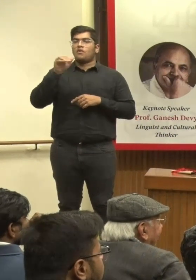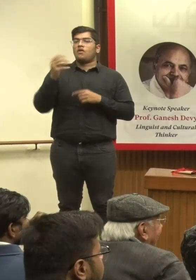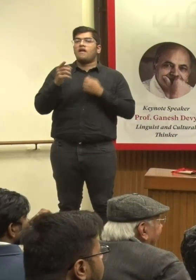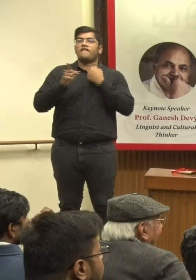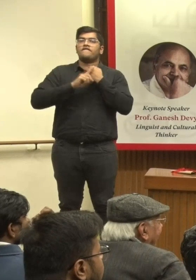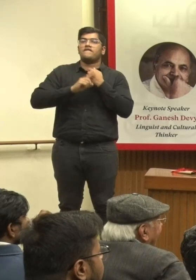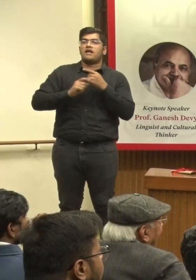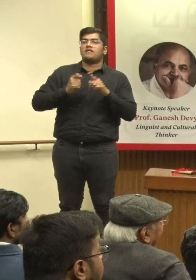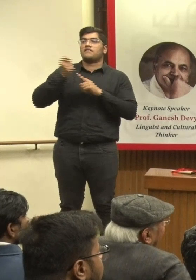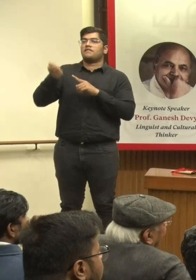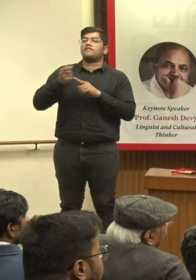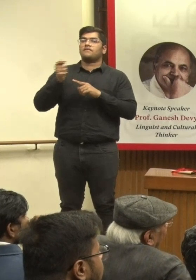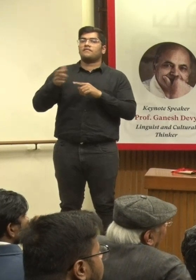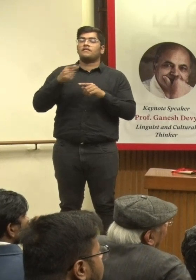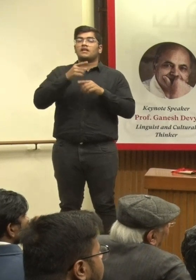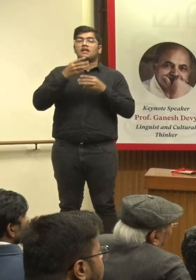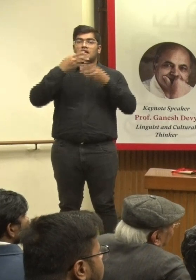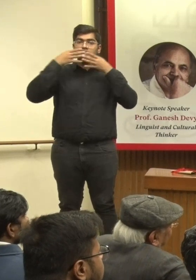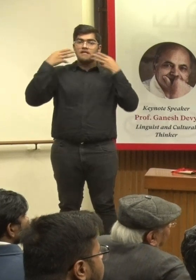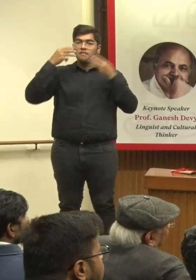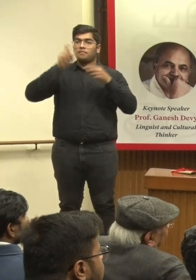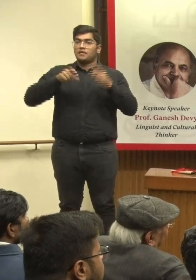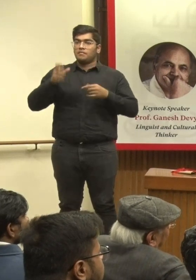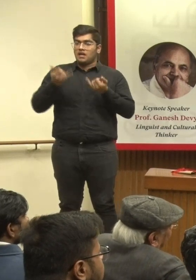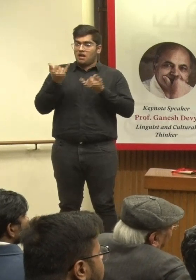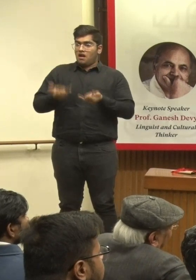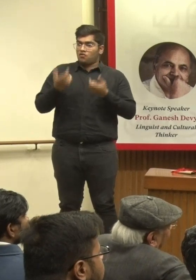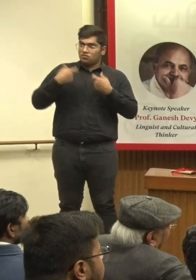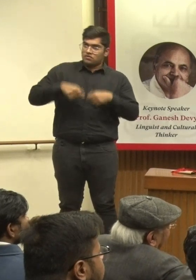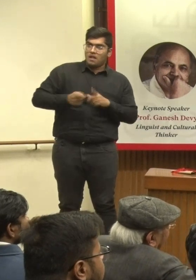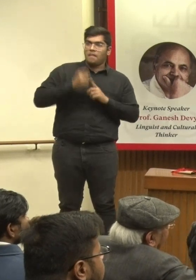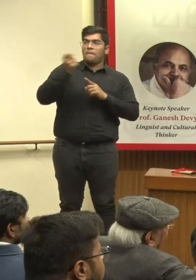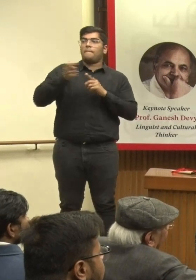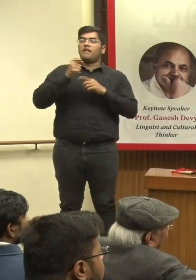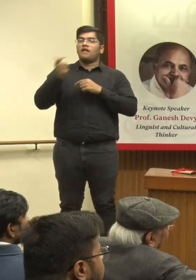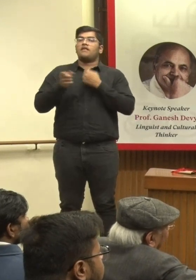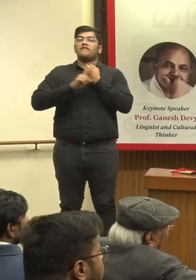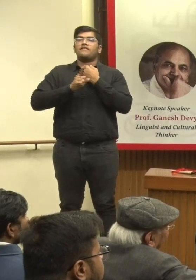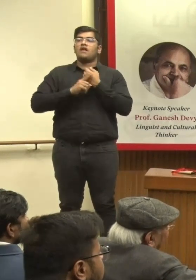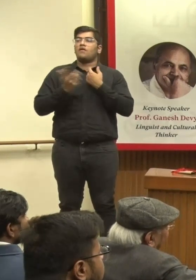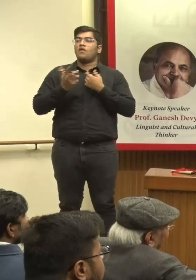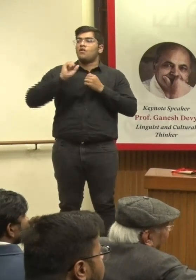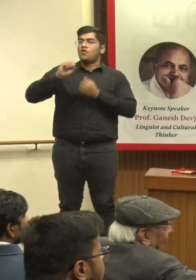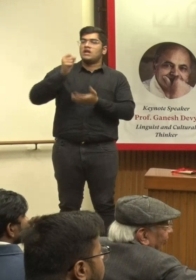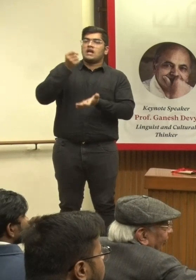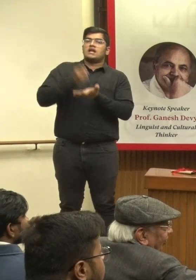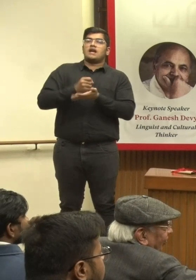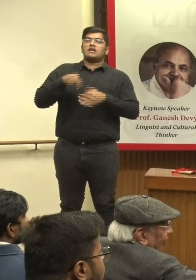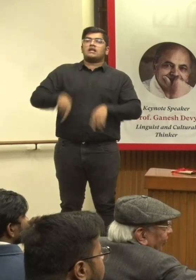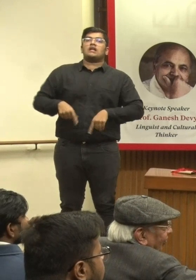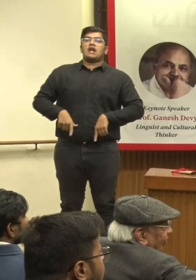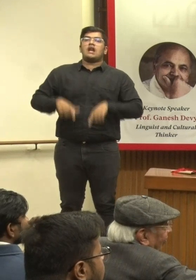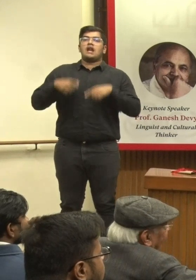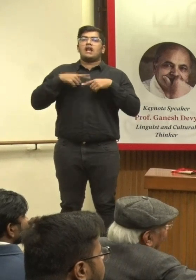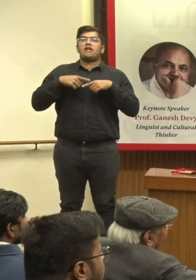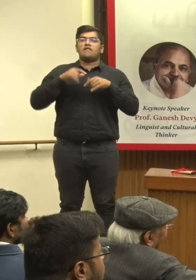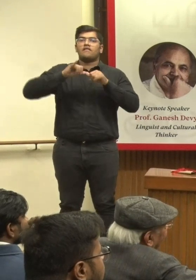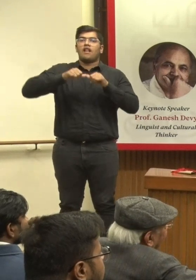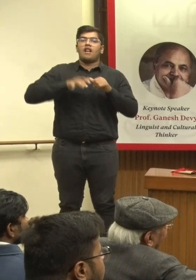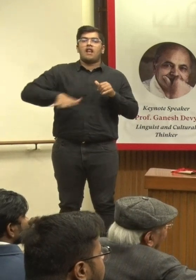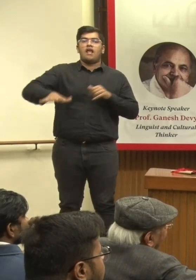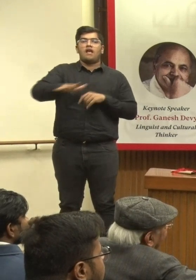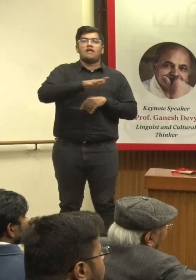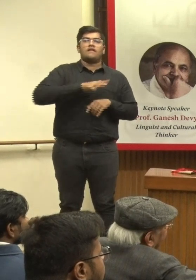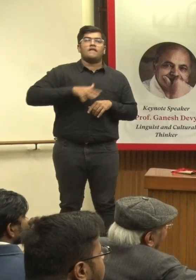the tribes are paying fines to the forest department for their right to cultivate in the land that